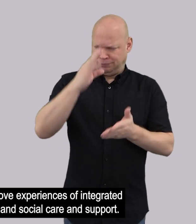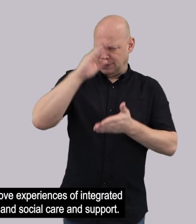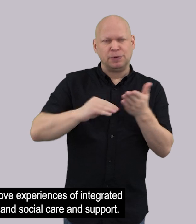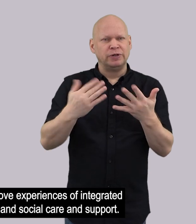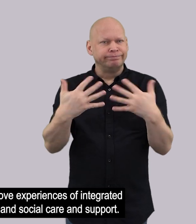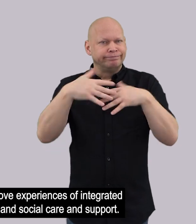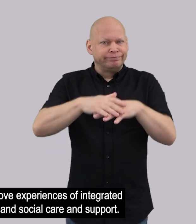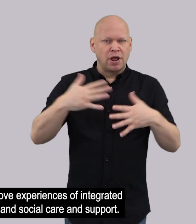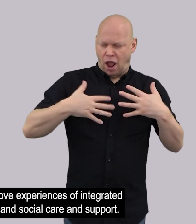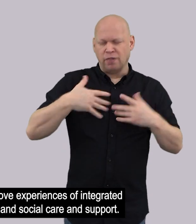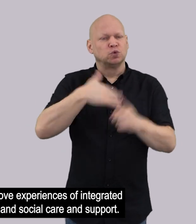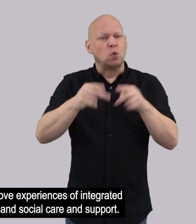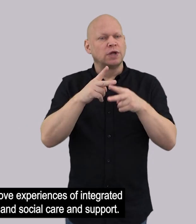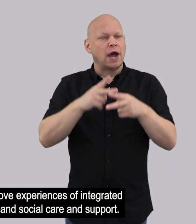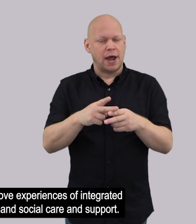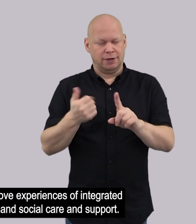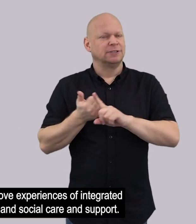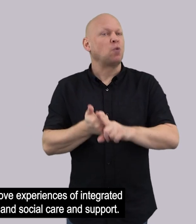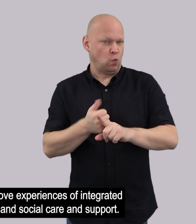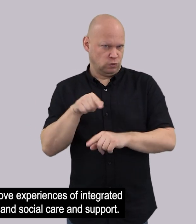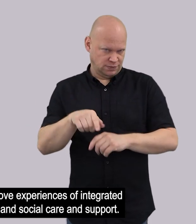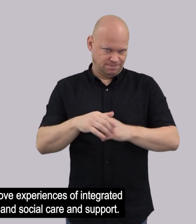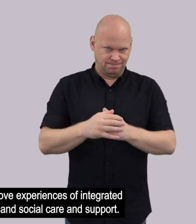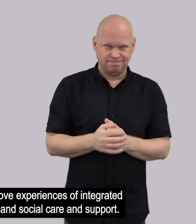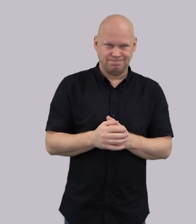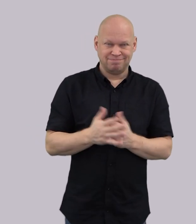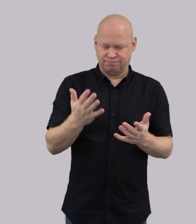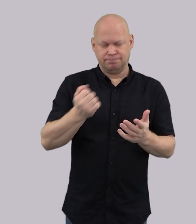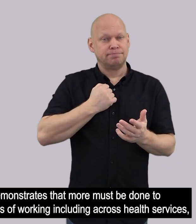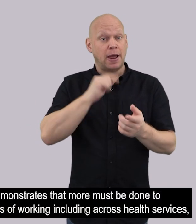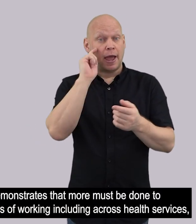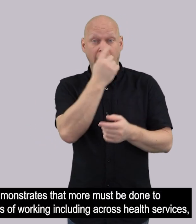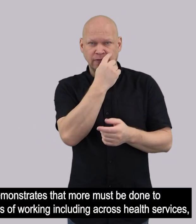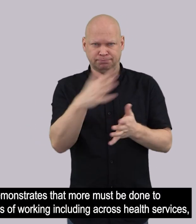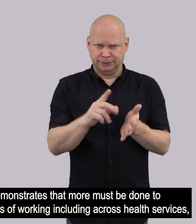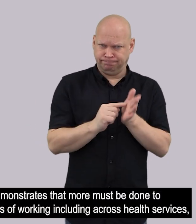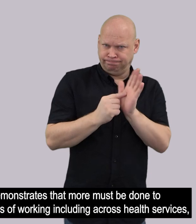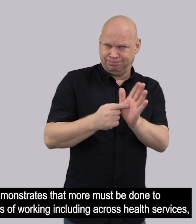4. Improve experiences of integrated health and social care and support.